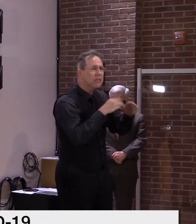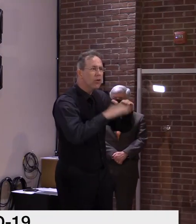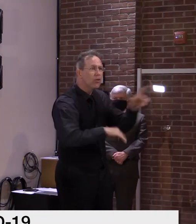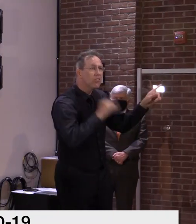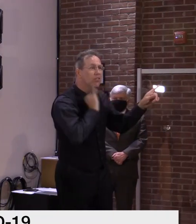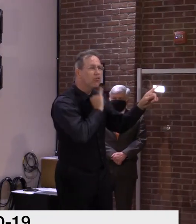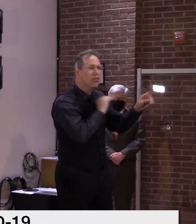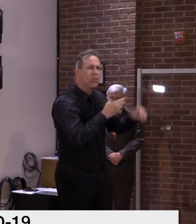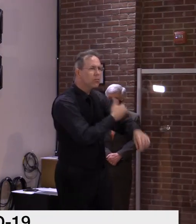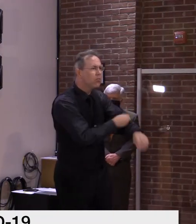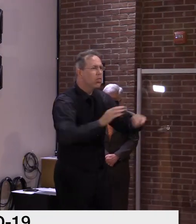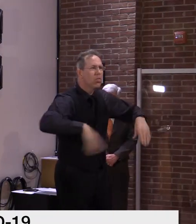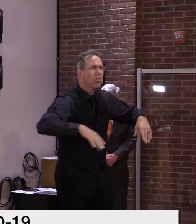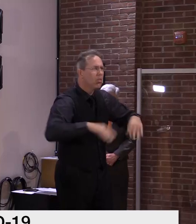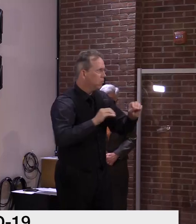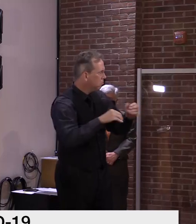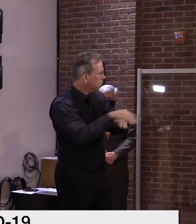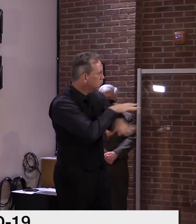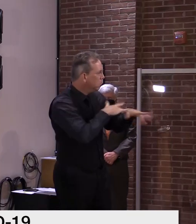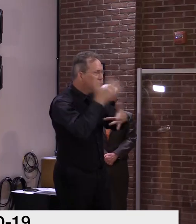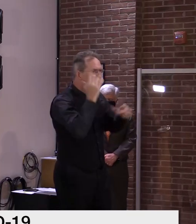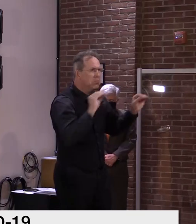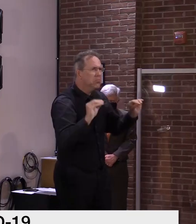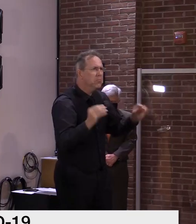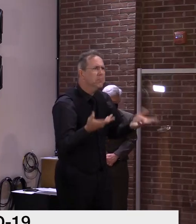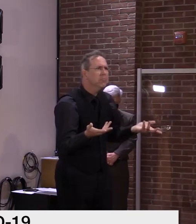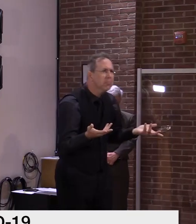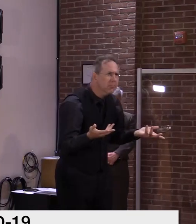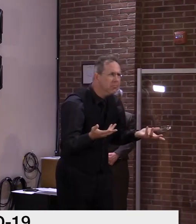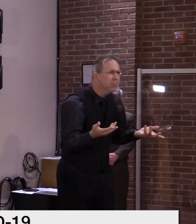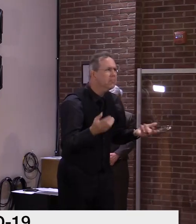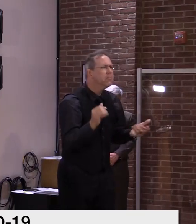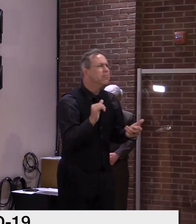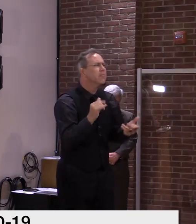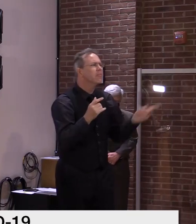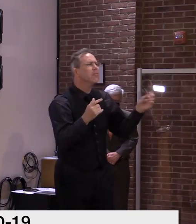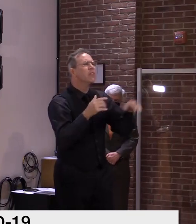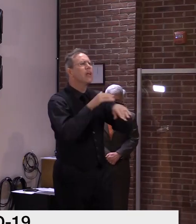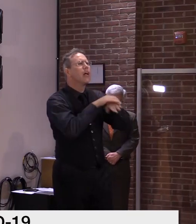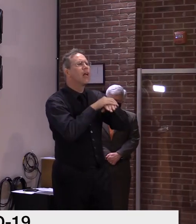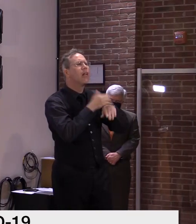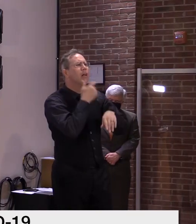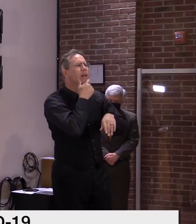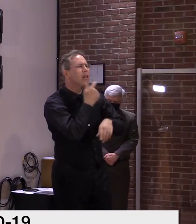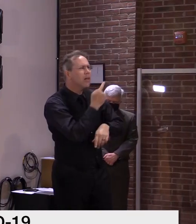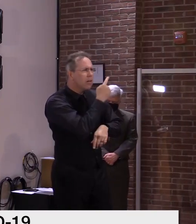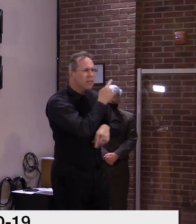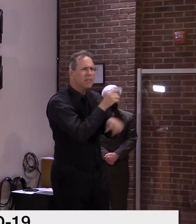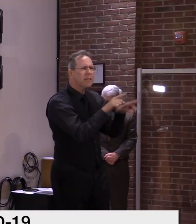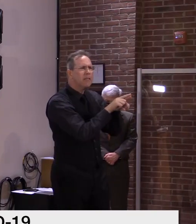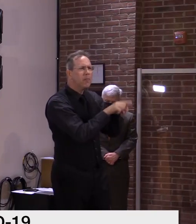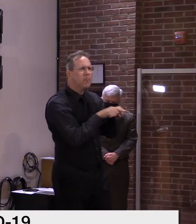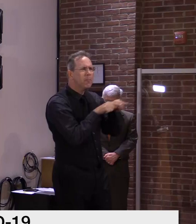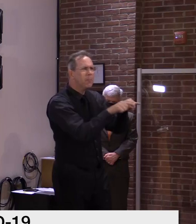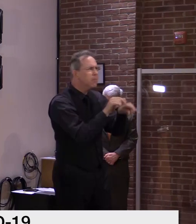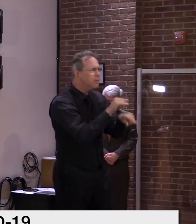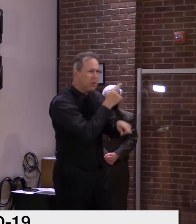So the UK has some similar data to share regarding that as well.